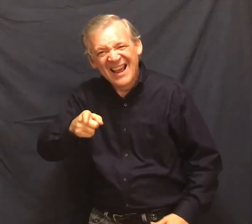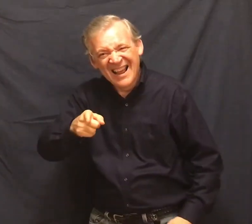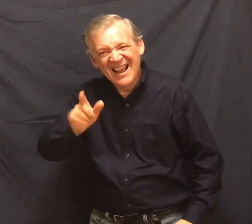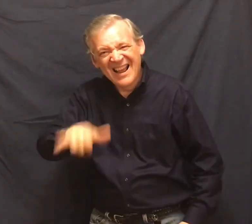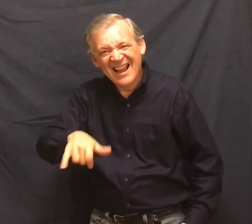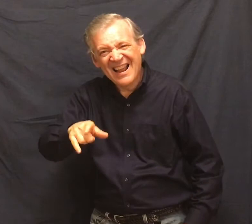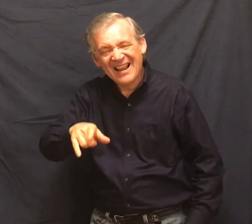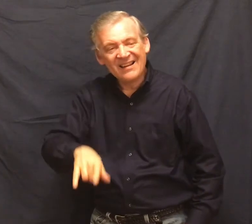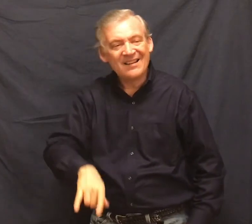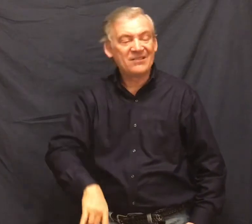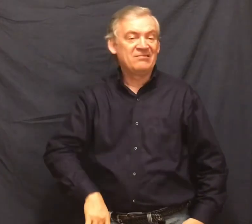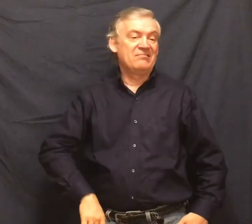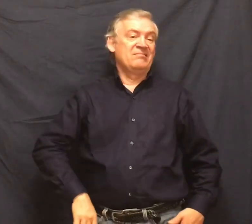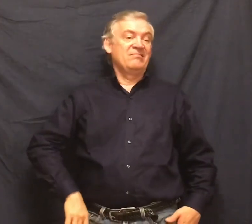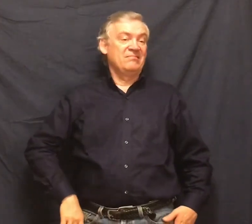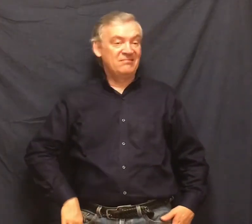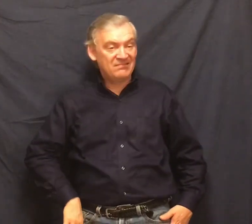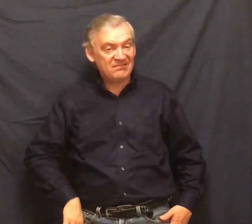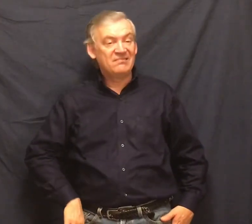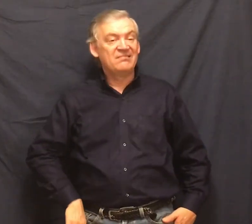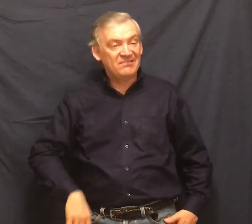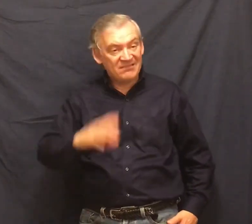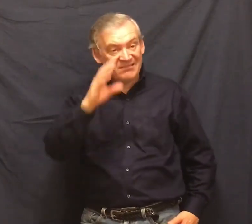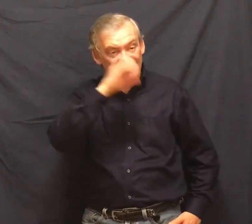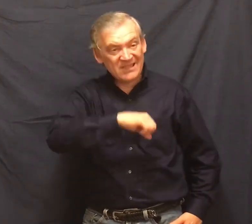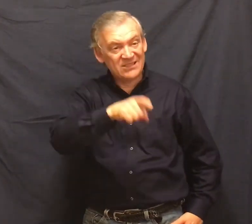Guess you're right, said Slim. Got it right in the book.